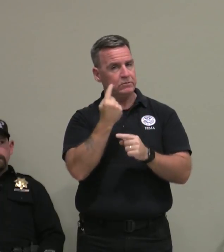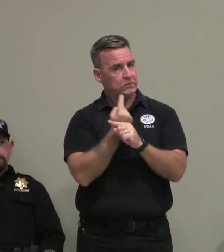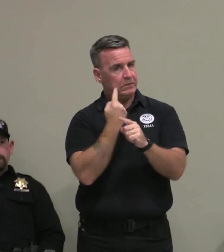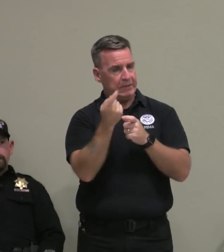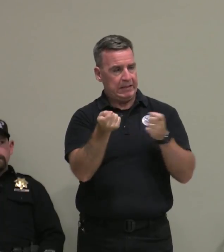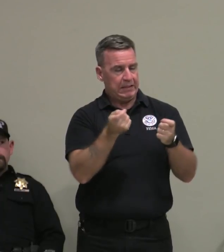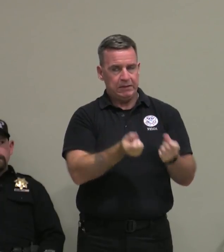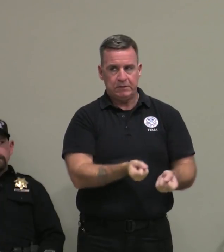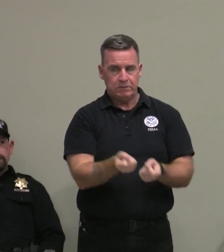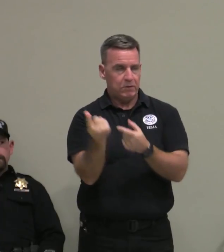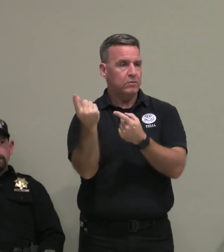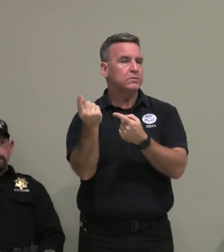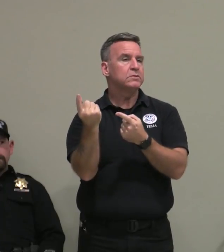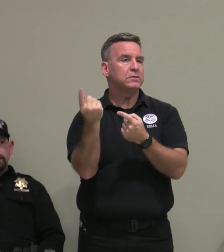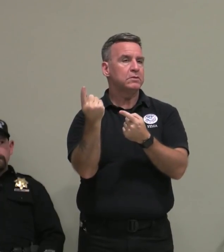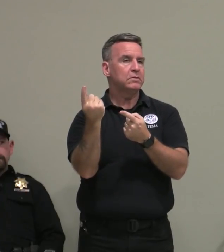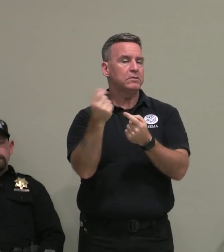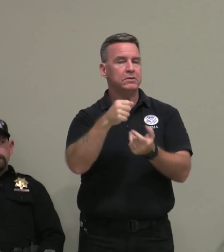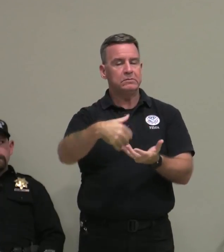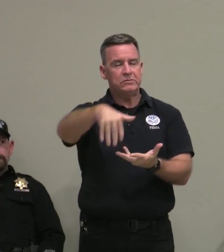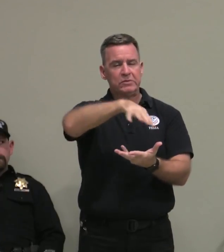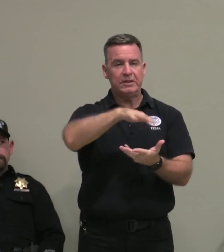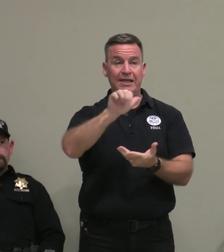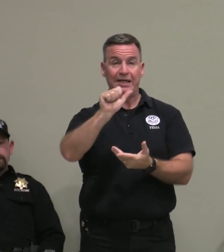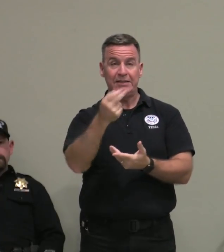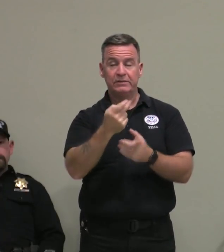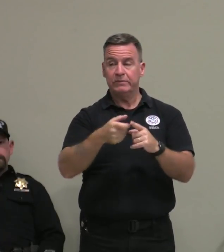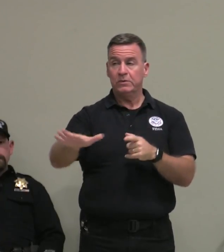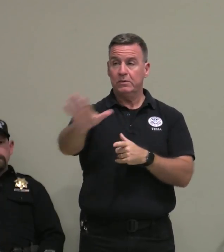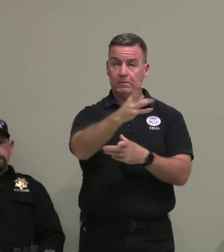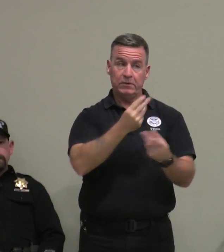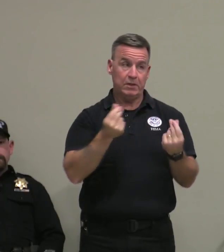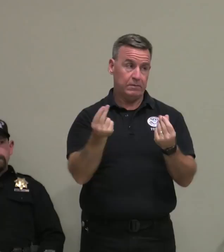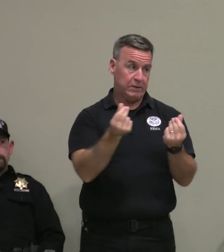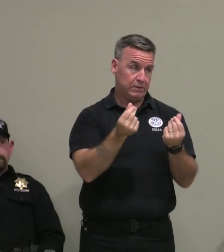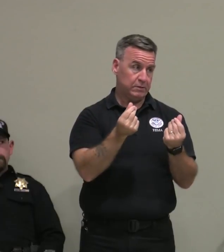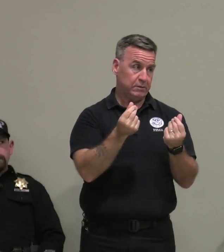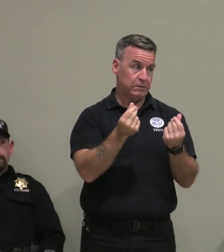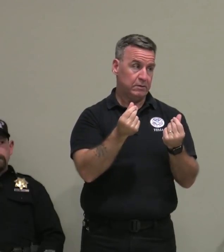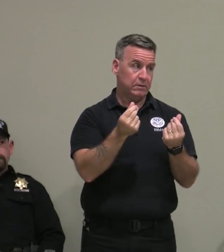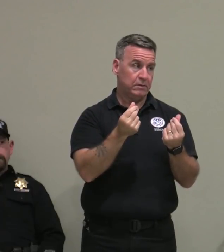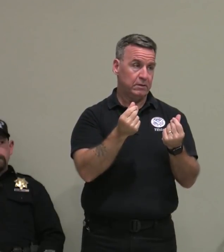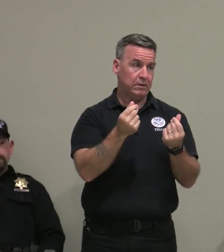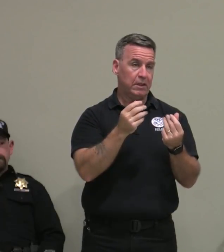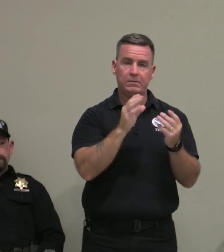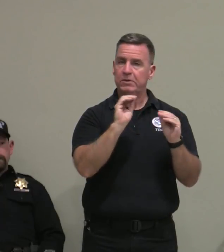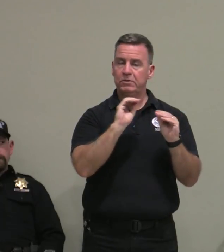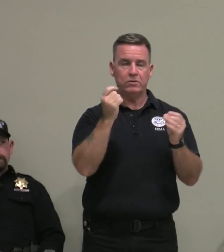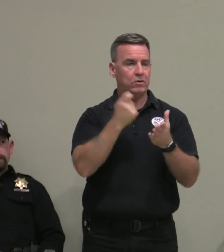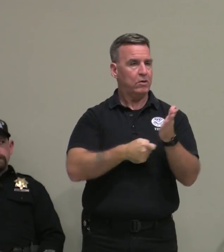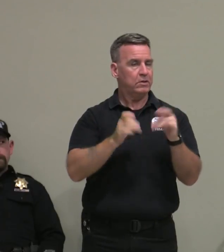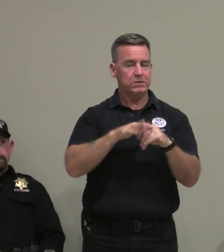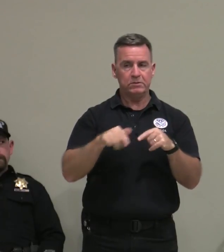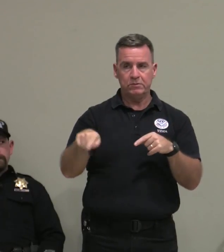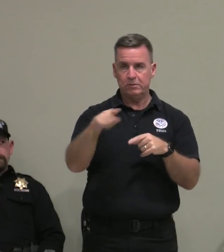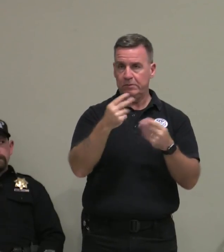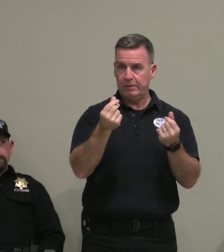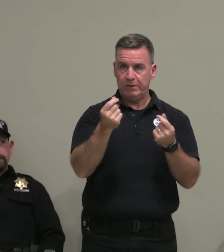handling and disposal of the debris and ash from your properties. And that should be at no cost to the property owner.